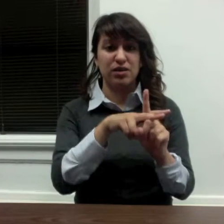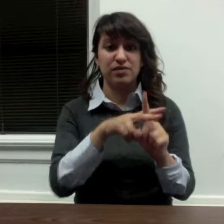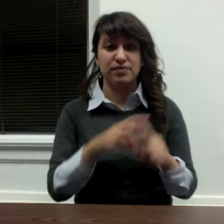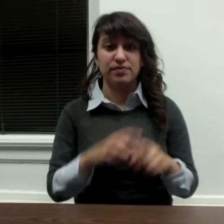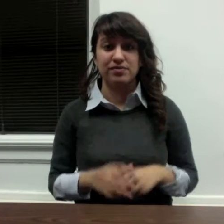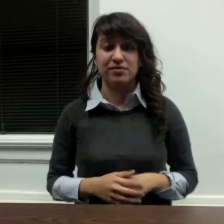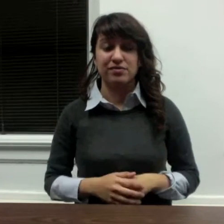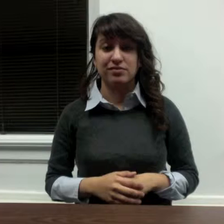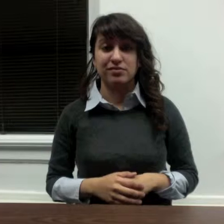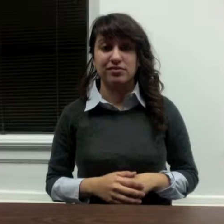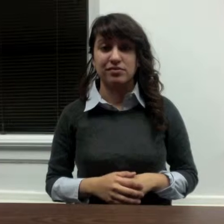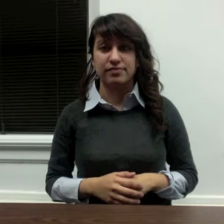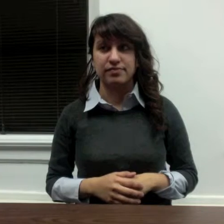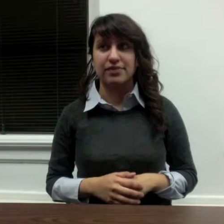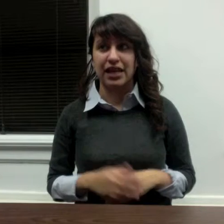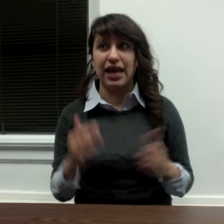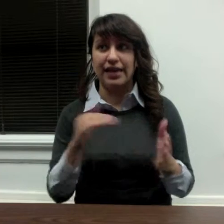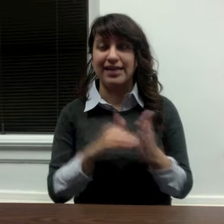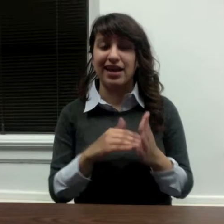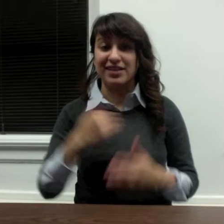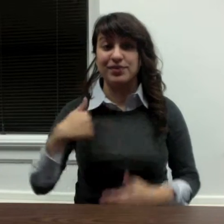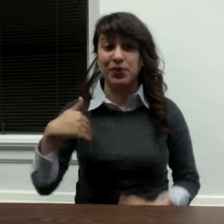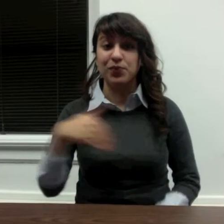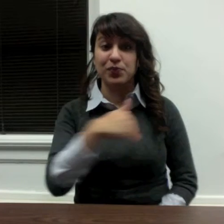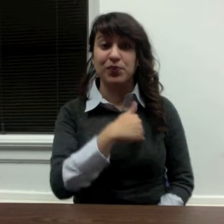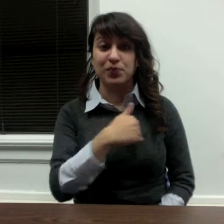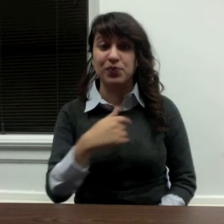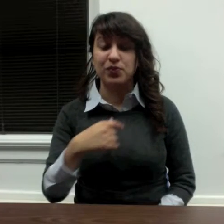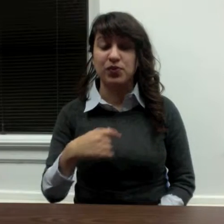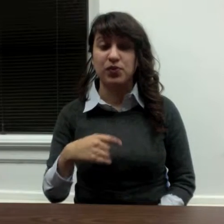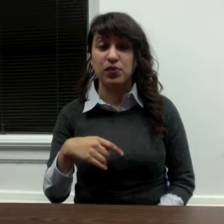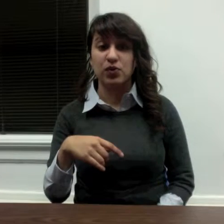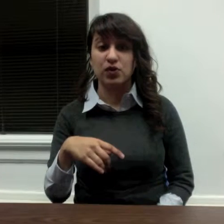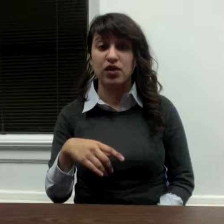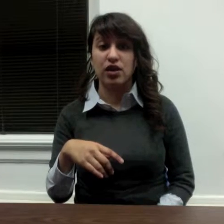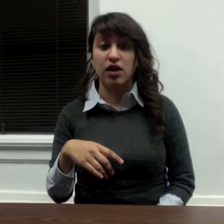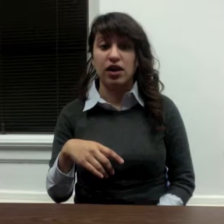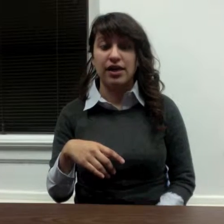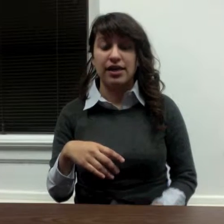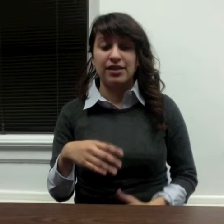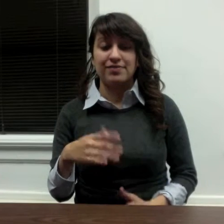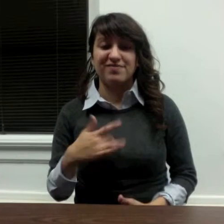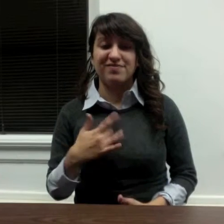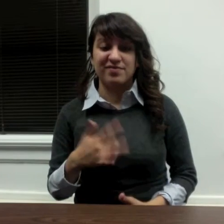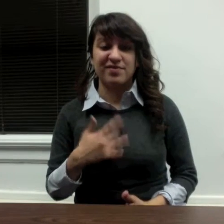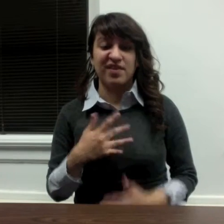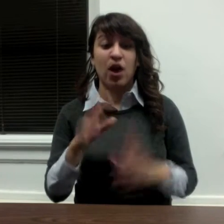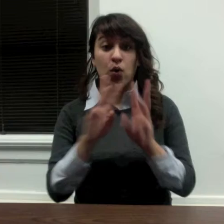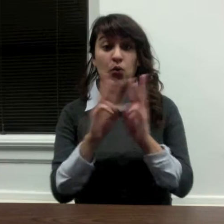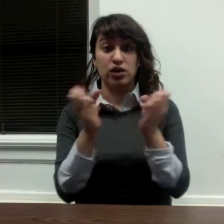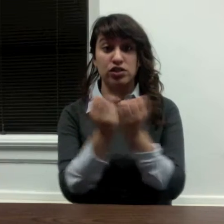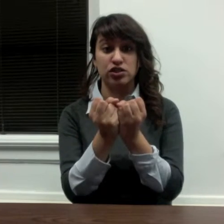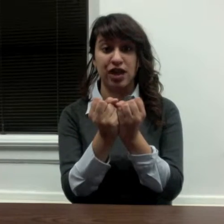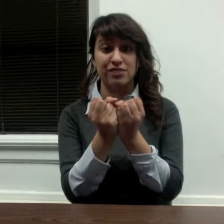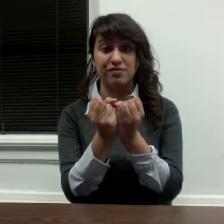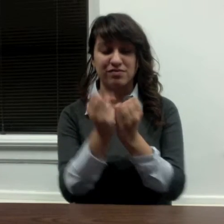Again, we felt that a workshop of this type would be extremely beneficial